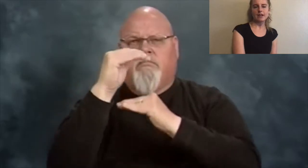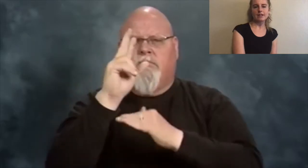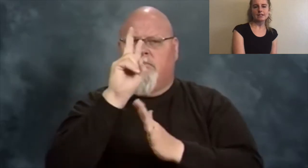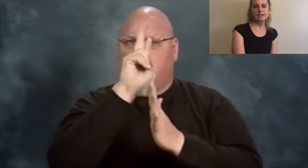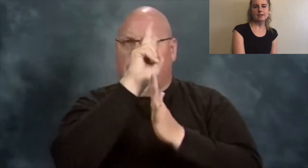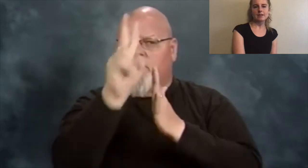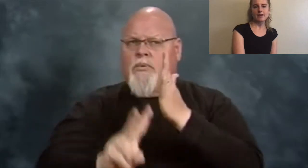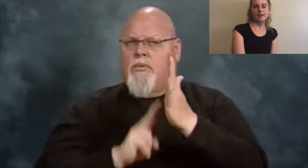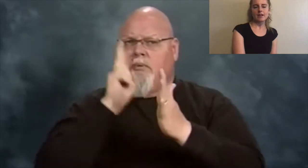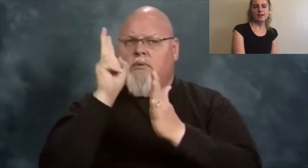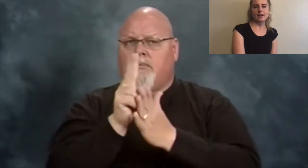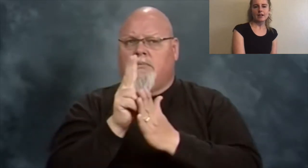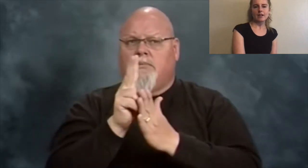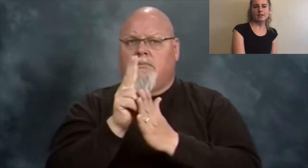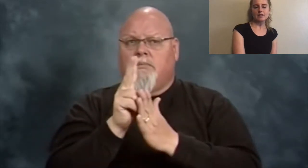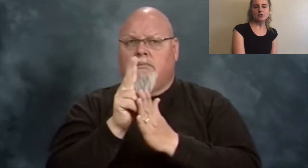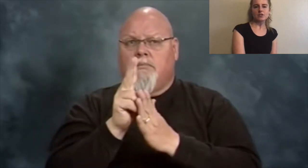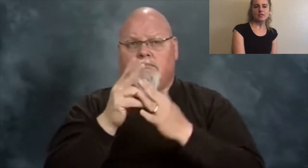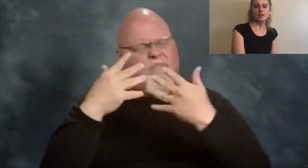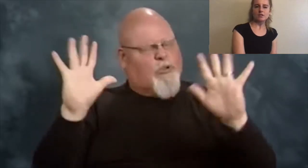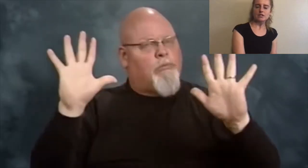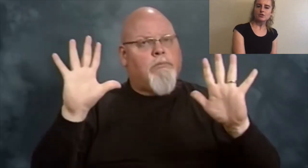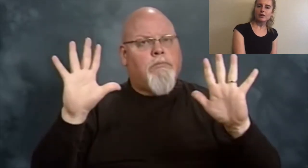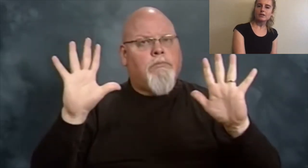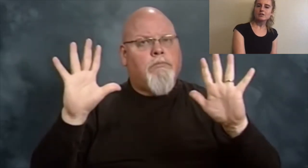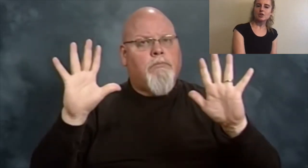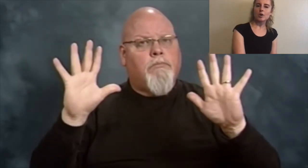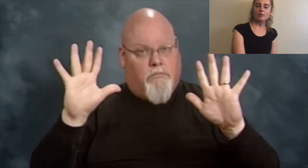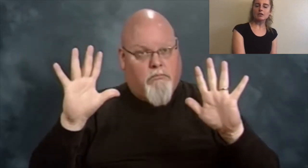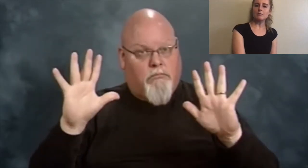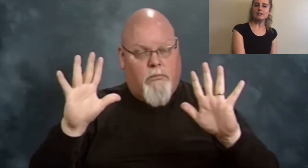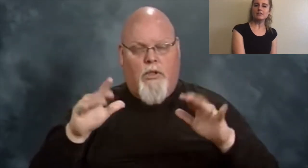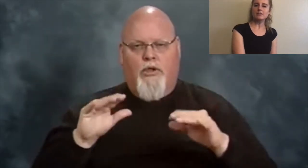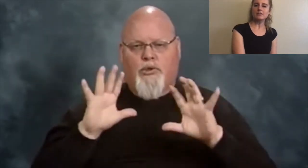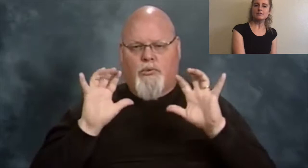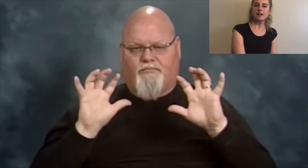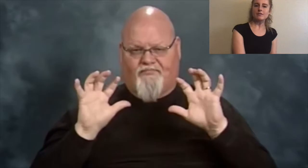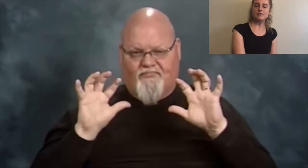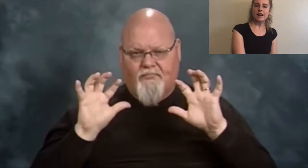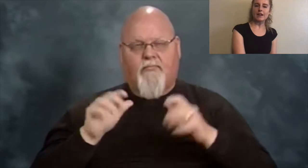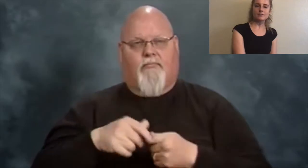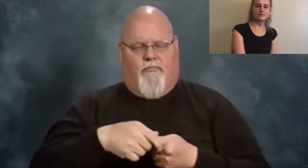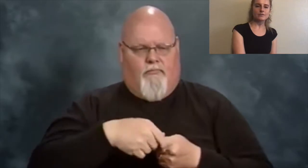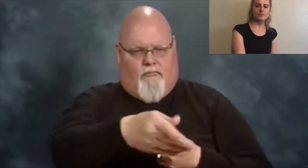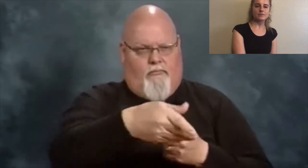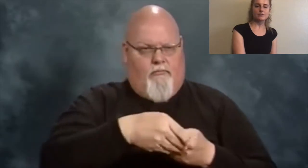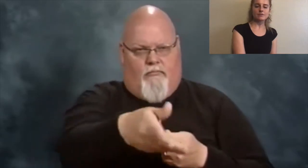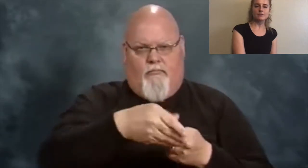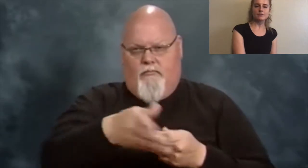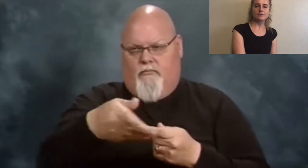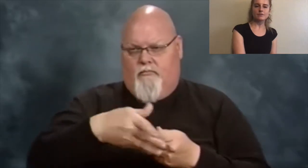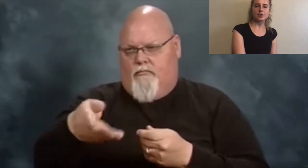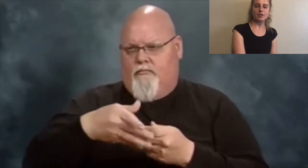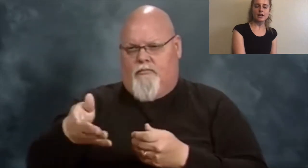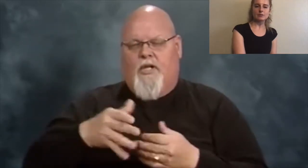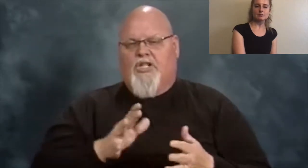understanding. And the teacher said, "There is a strict 2-hour limit. After that, you're done."